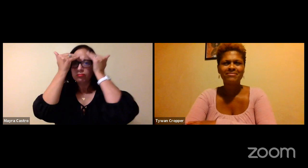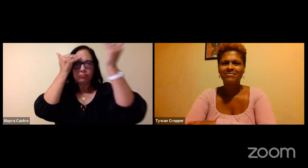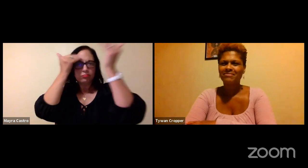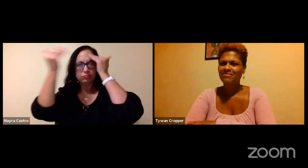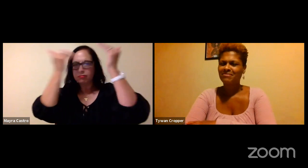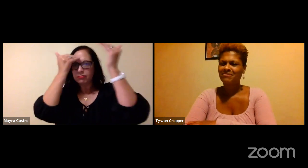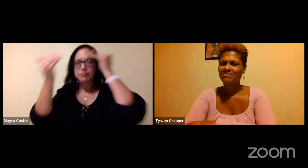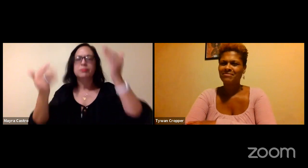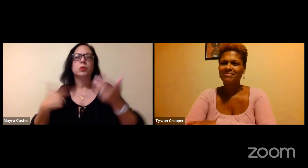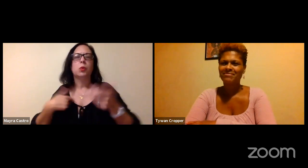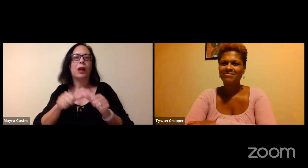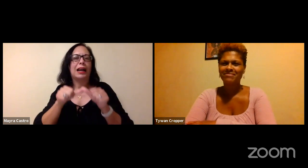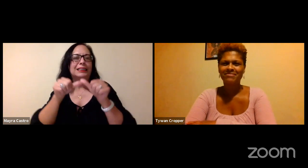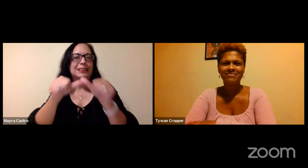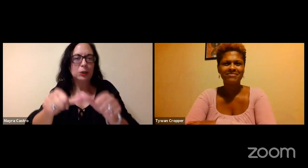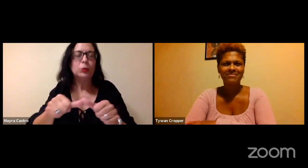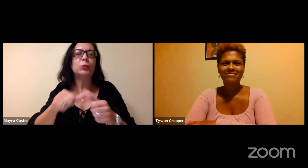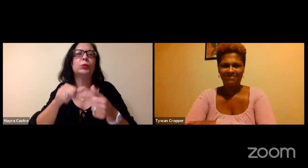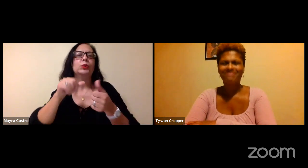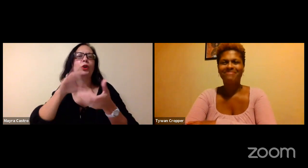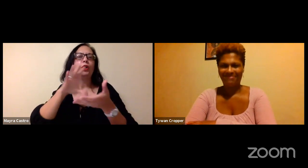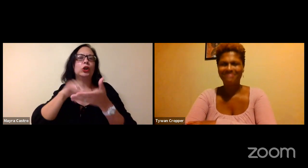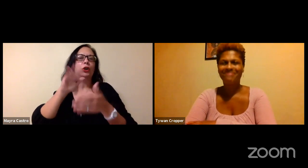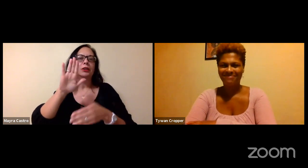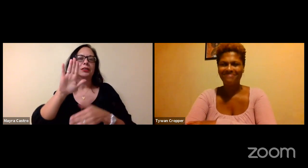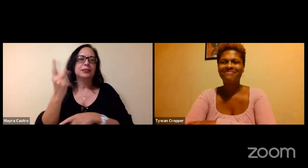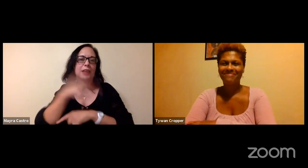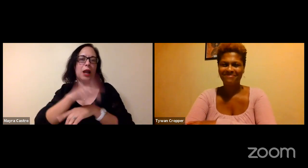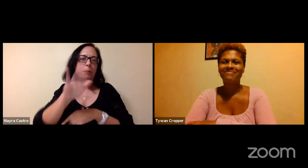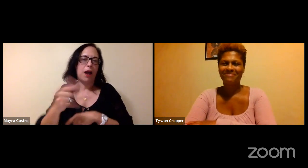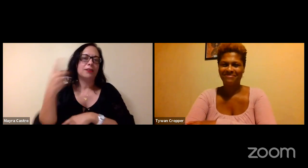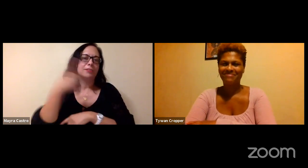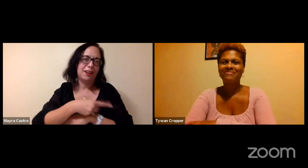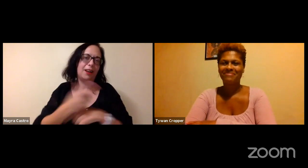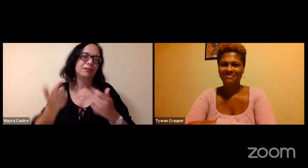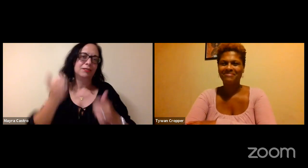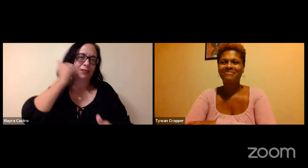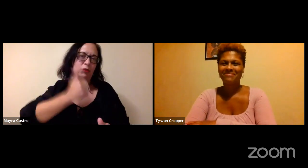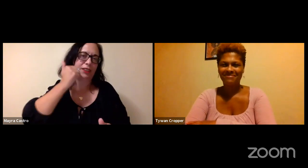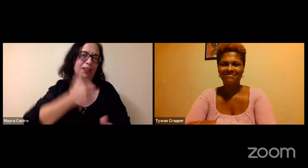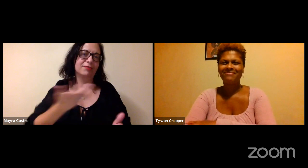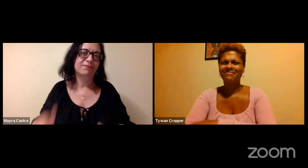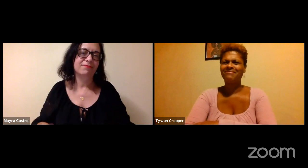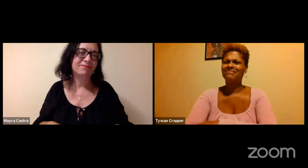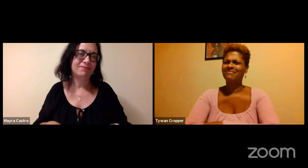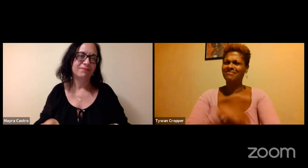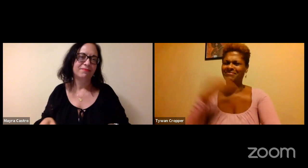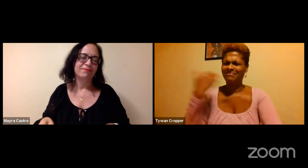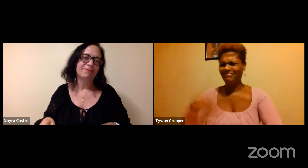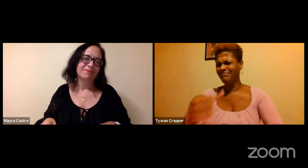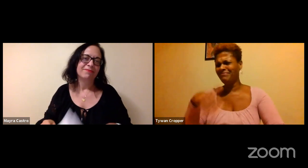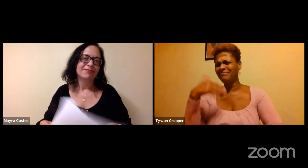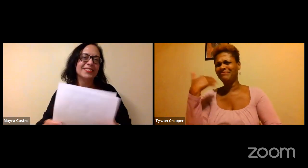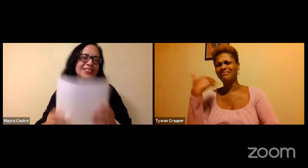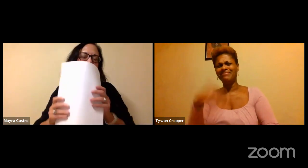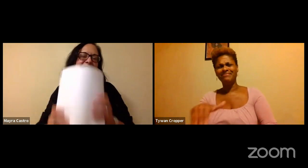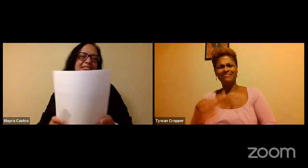But I had said to my mom, you know what, I really didn't know anything about Cuban culture. And I was learning it